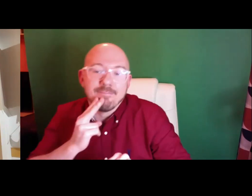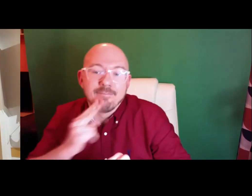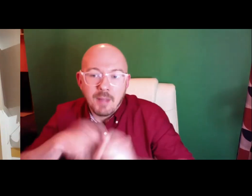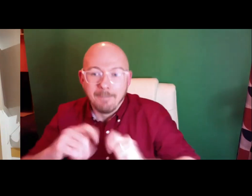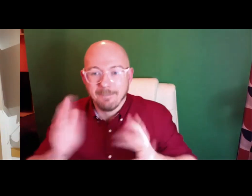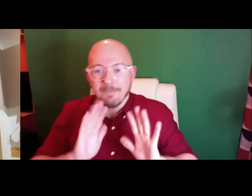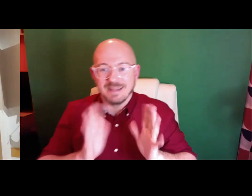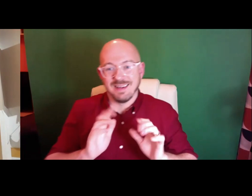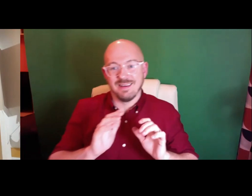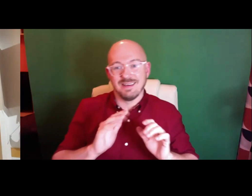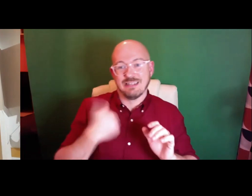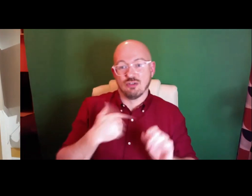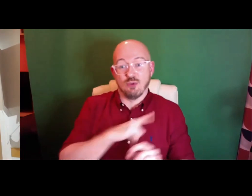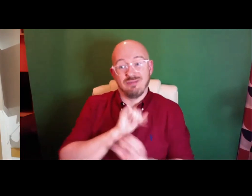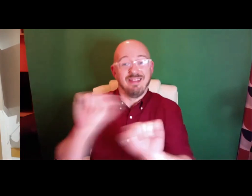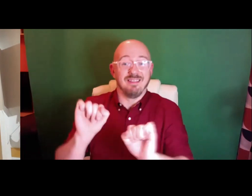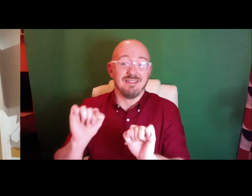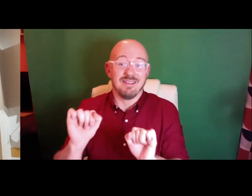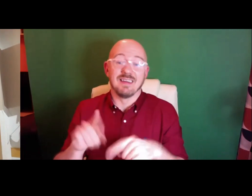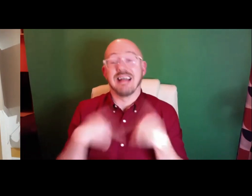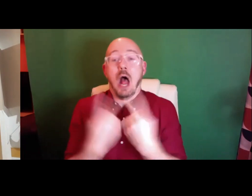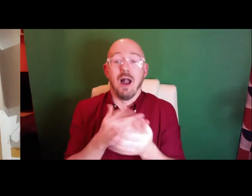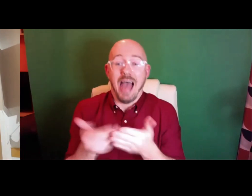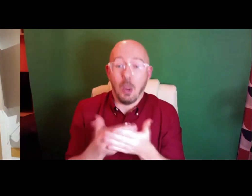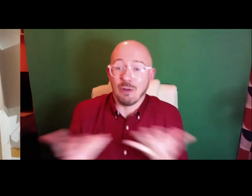become qualified BSL tutors,